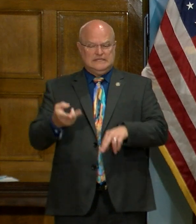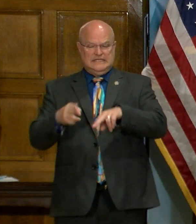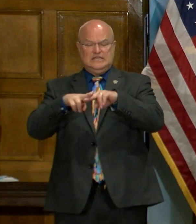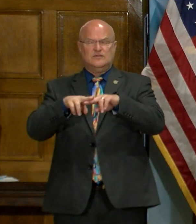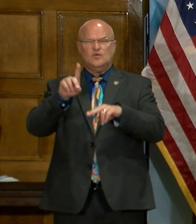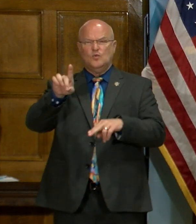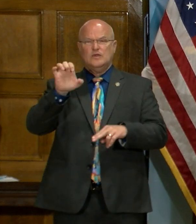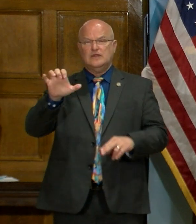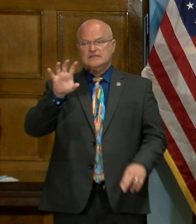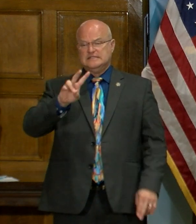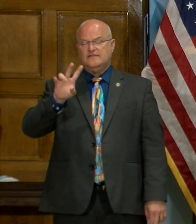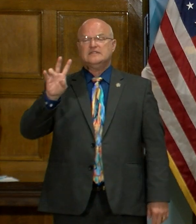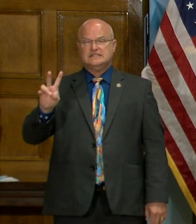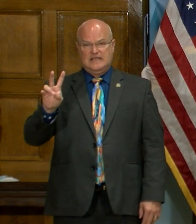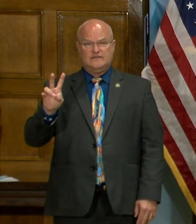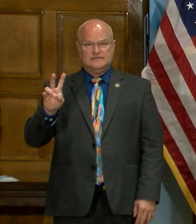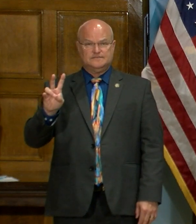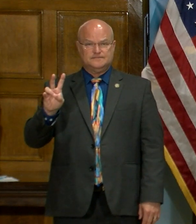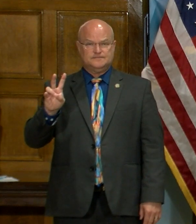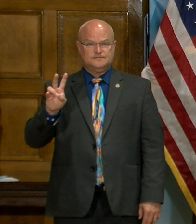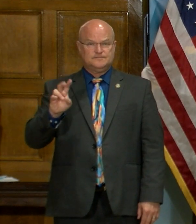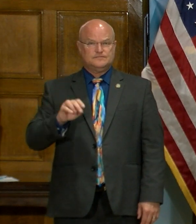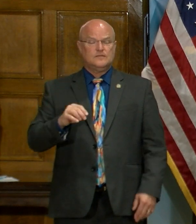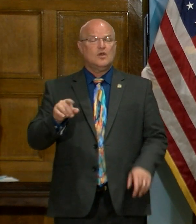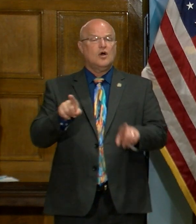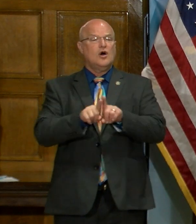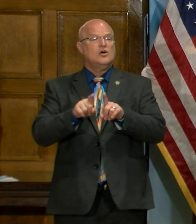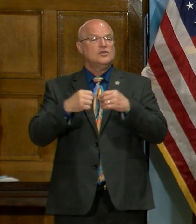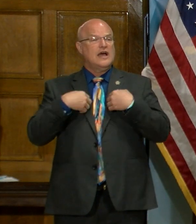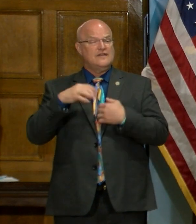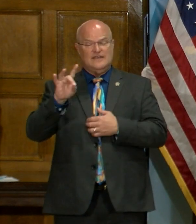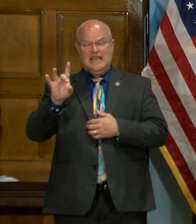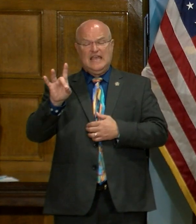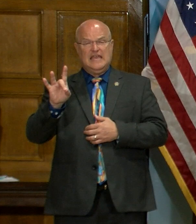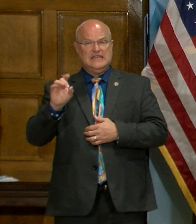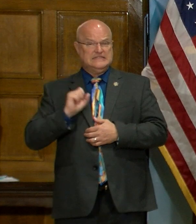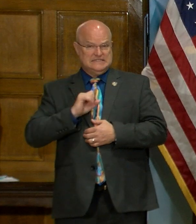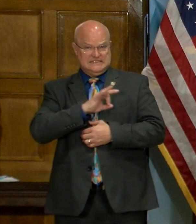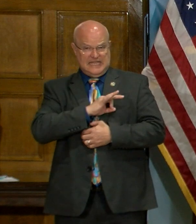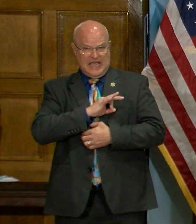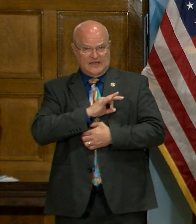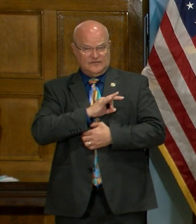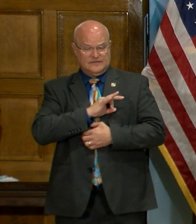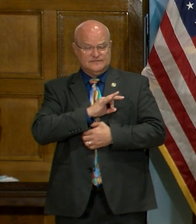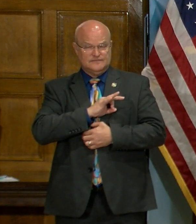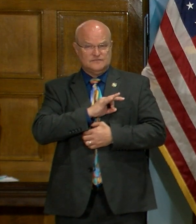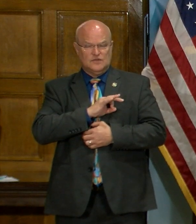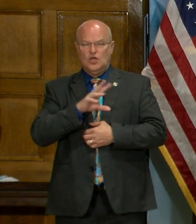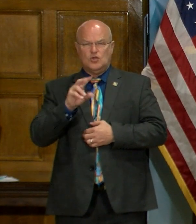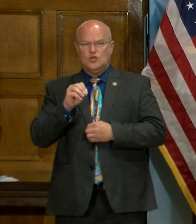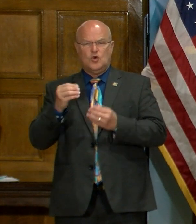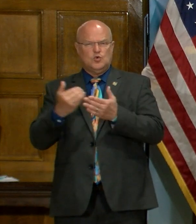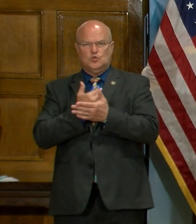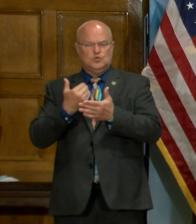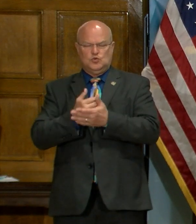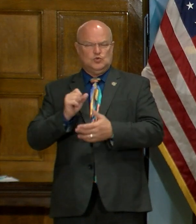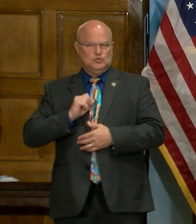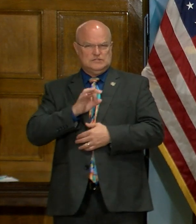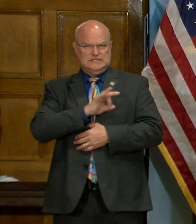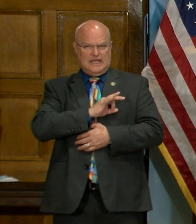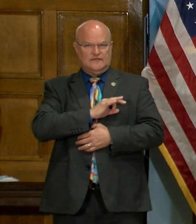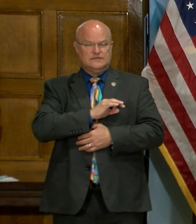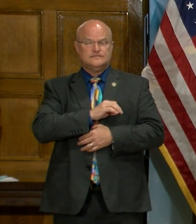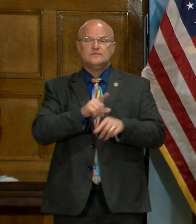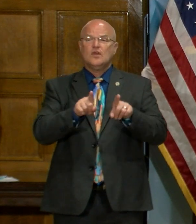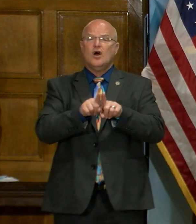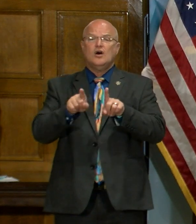increase of 177 from yesterday. We also have 8 staff, no new staff from yesterday. I'd also like to